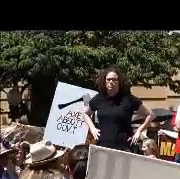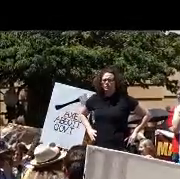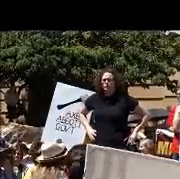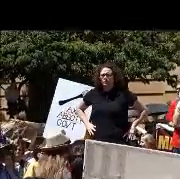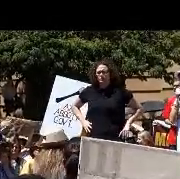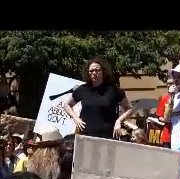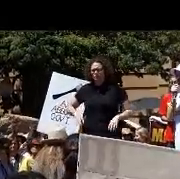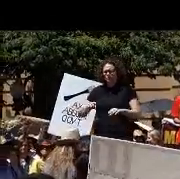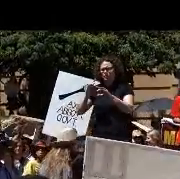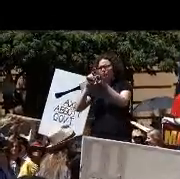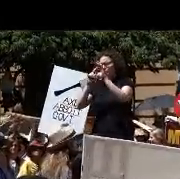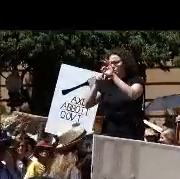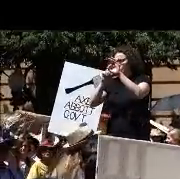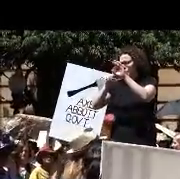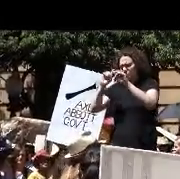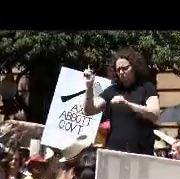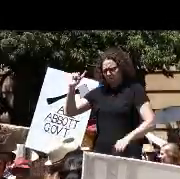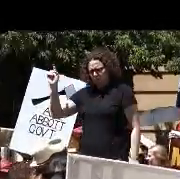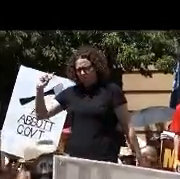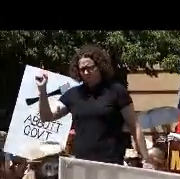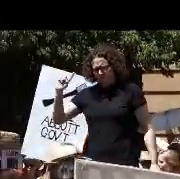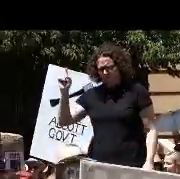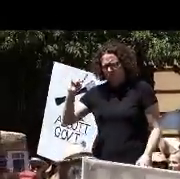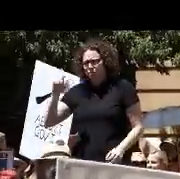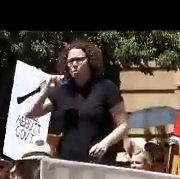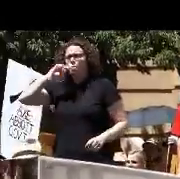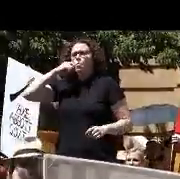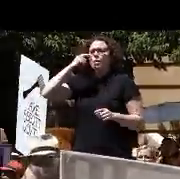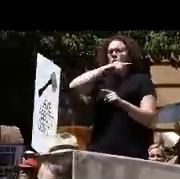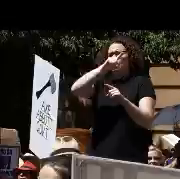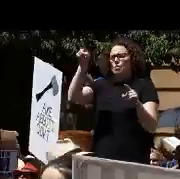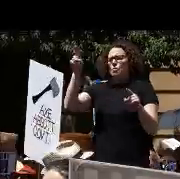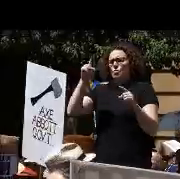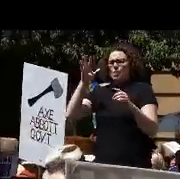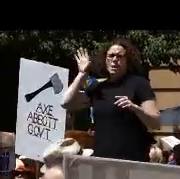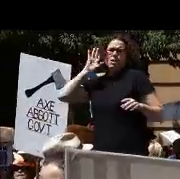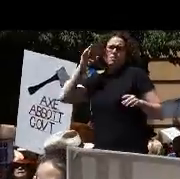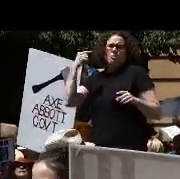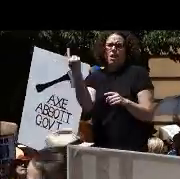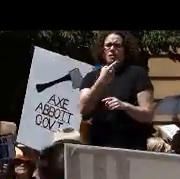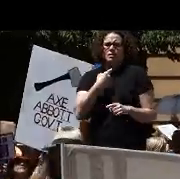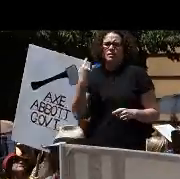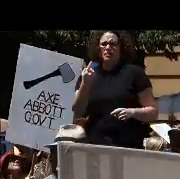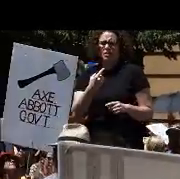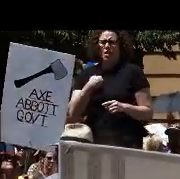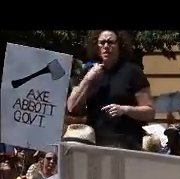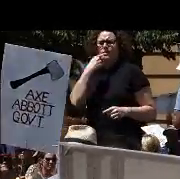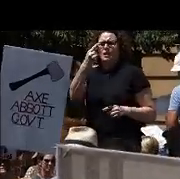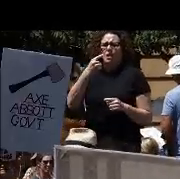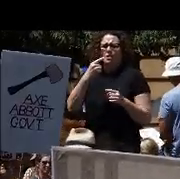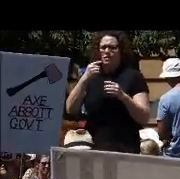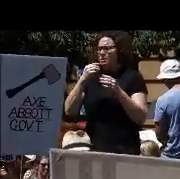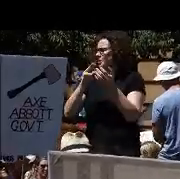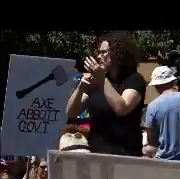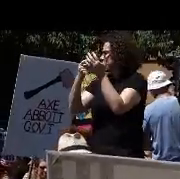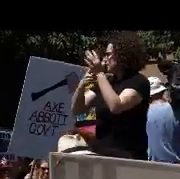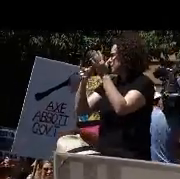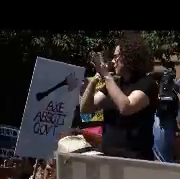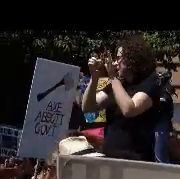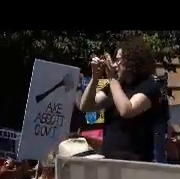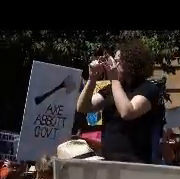The question is, will you hear us, Tony? I say to you, Mr. Abbott, this isn't